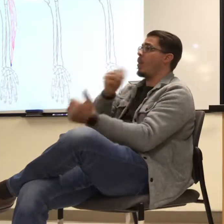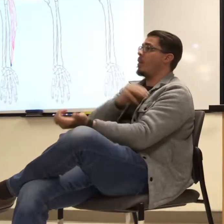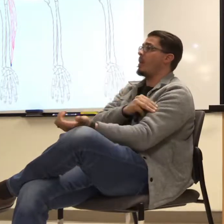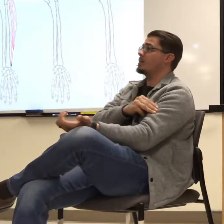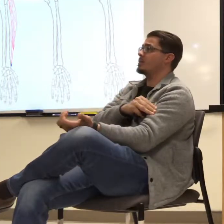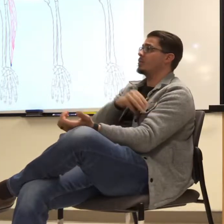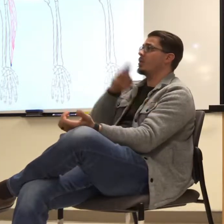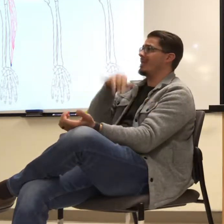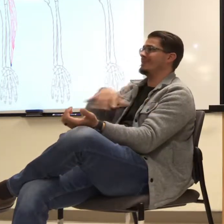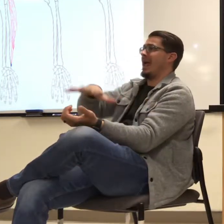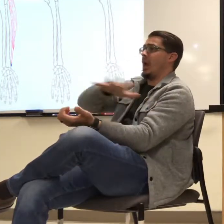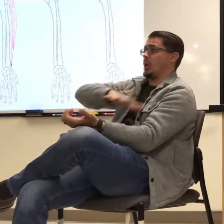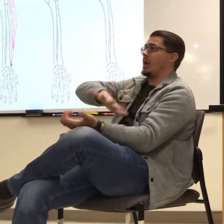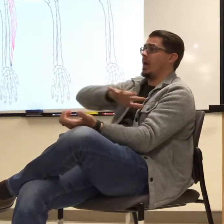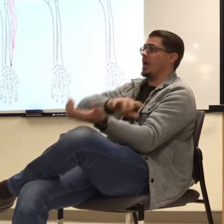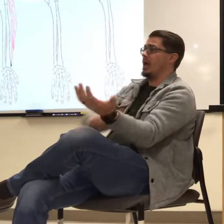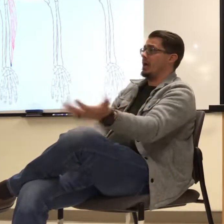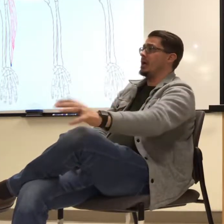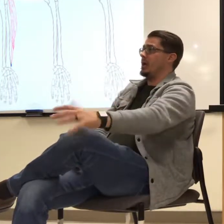in this compartment